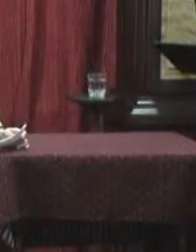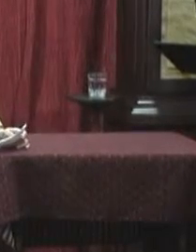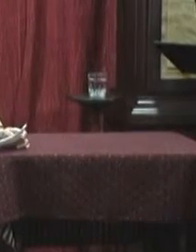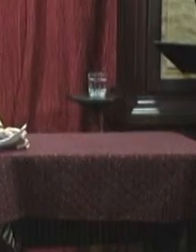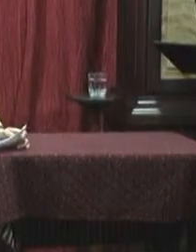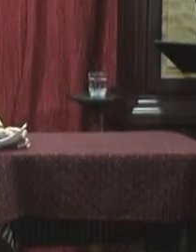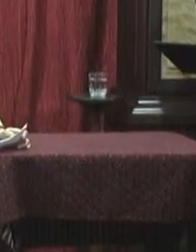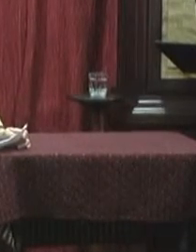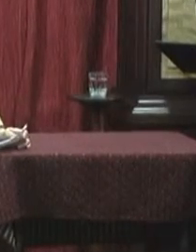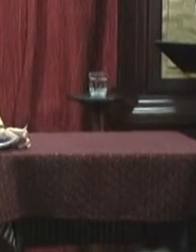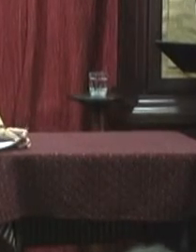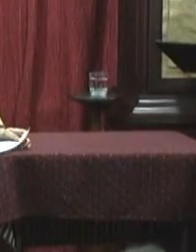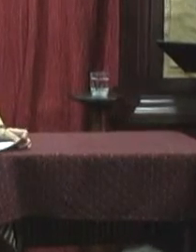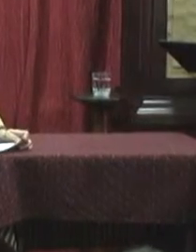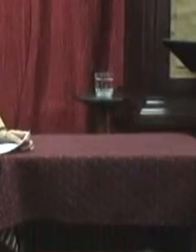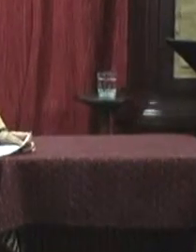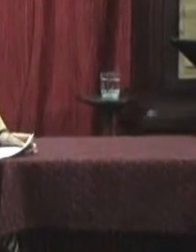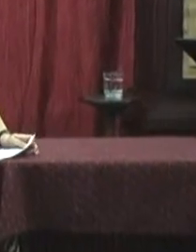hours.